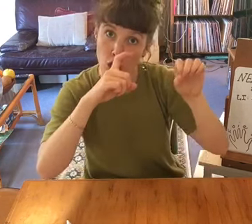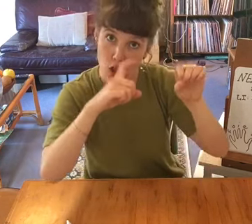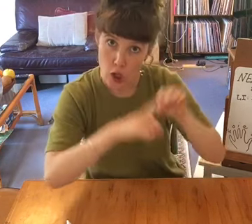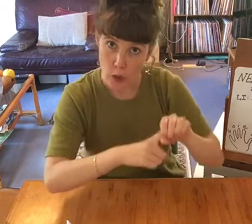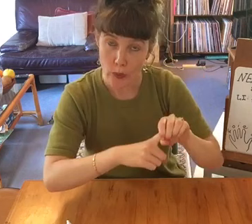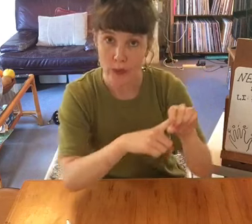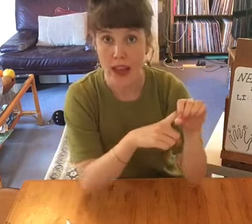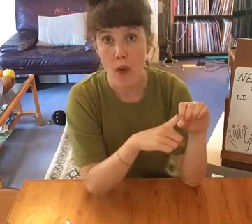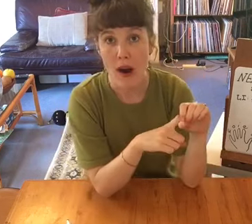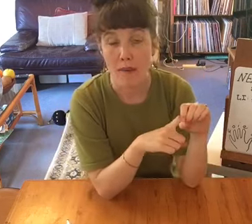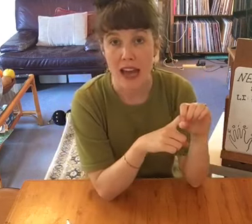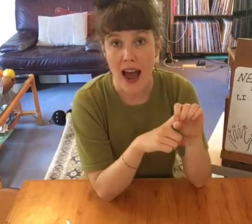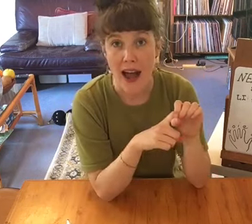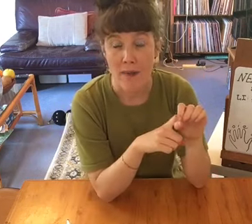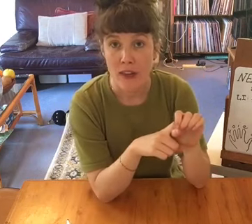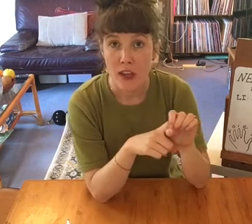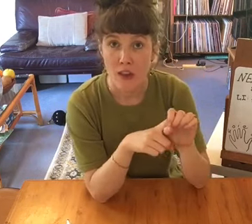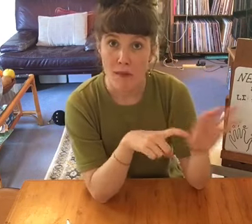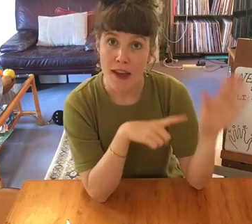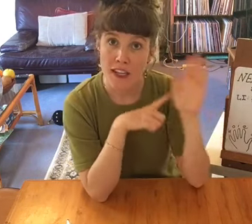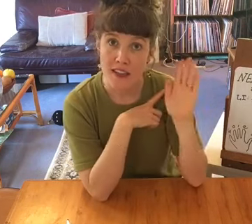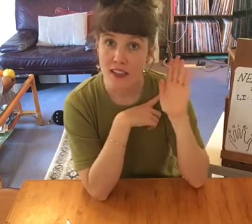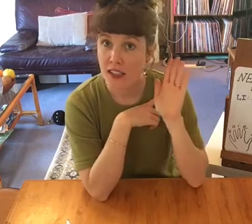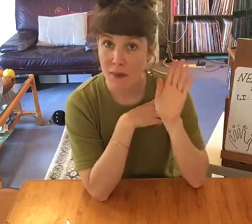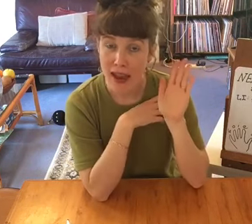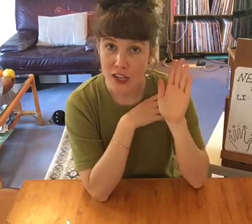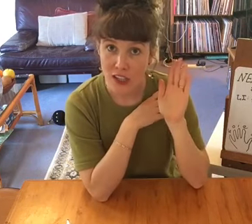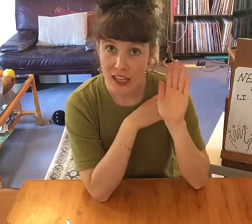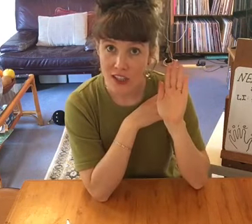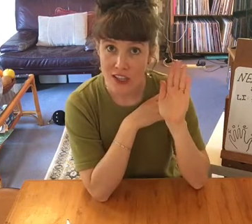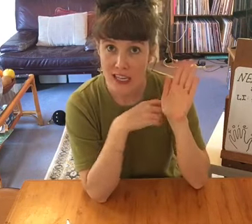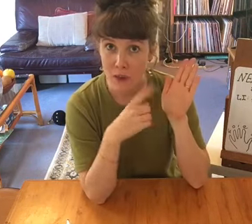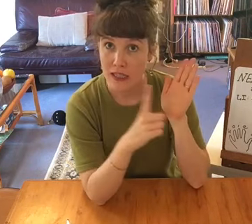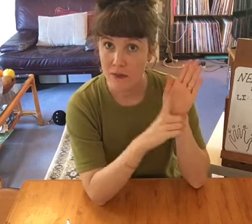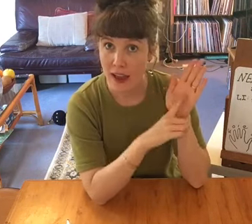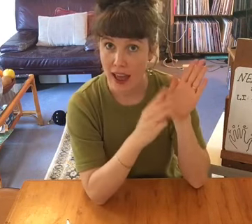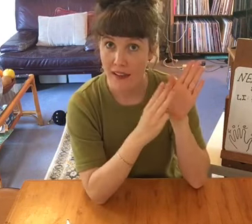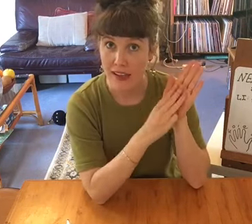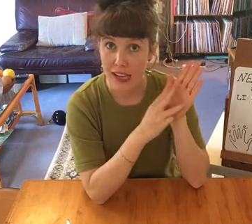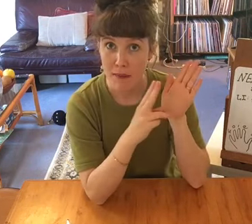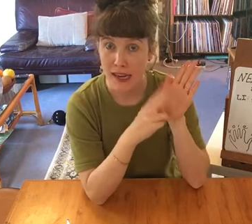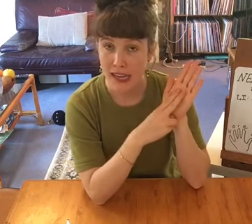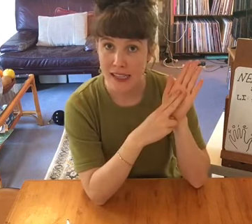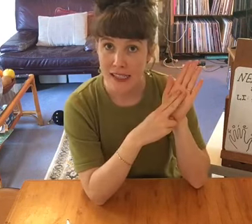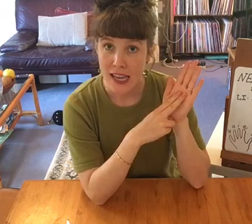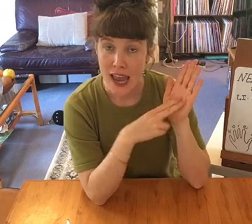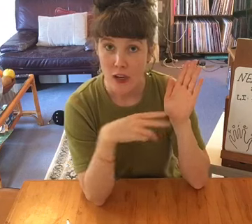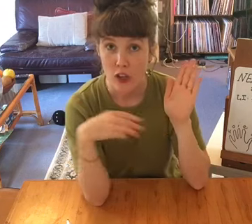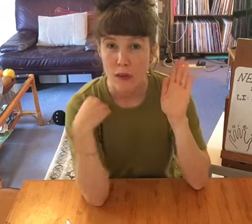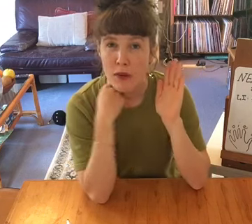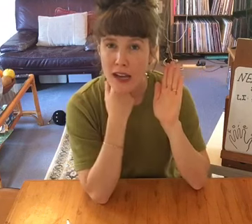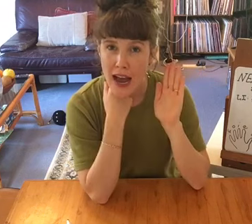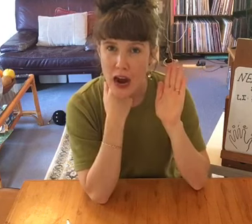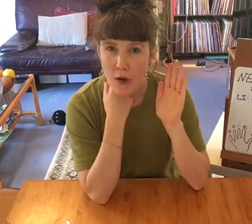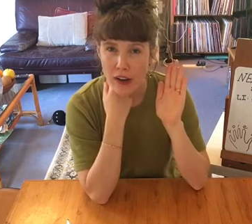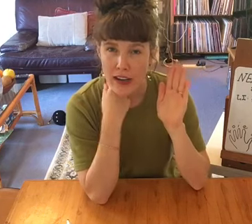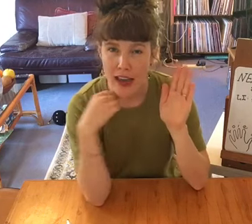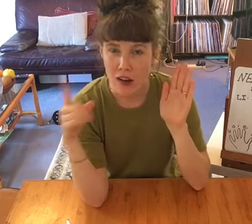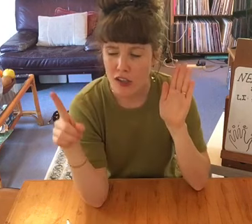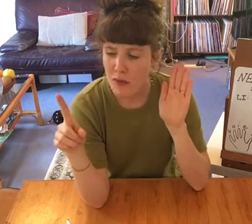Q. Now we're up to R. So imagine that this is a page again, just like we did for L, M, and N, and you're going to put an R on it. Now how could you make an